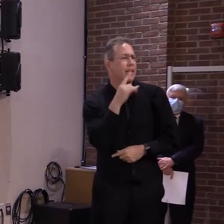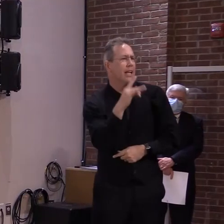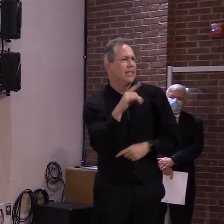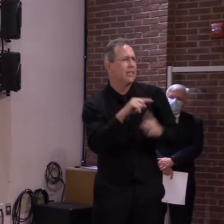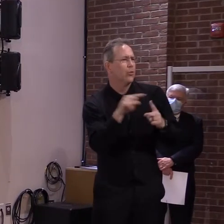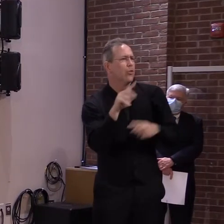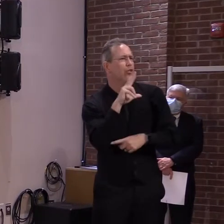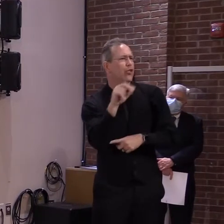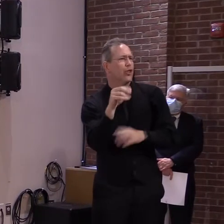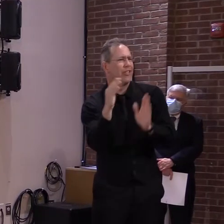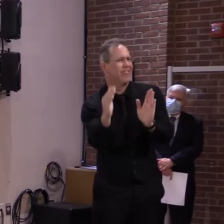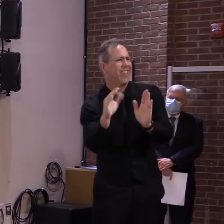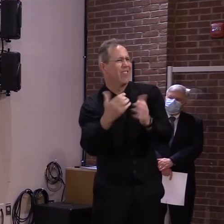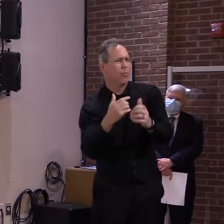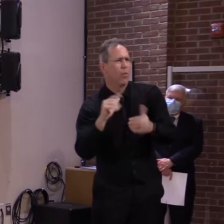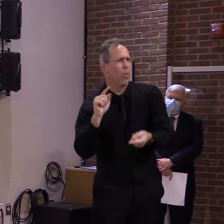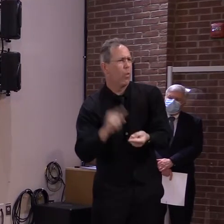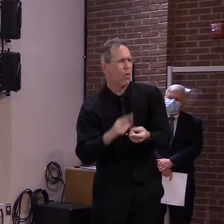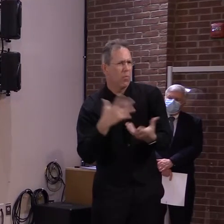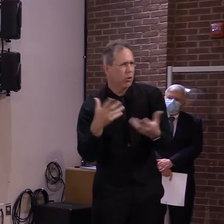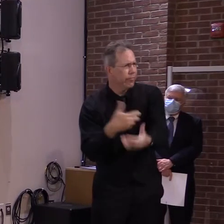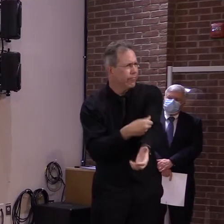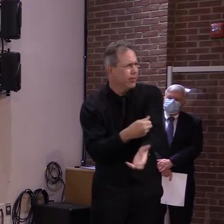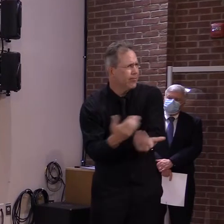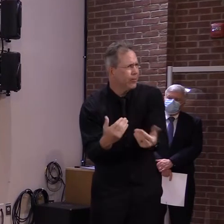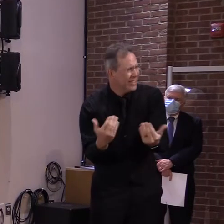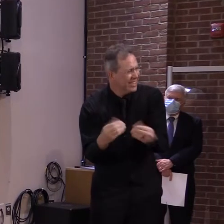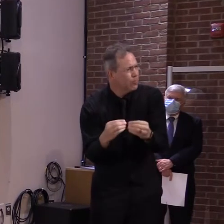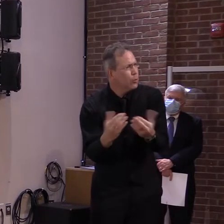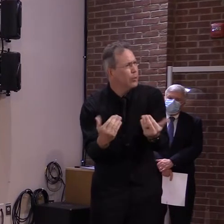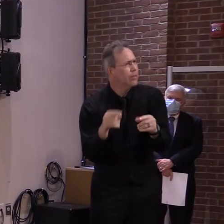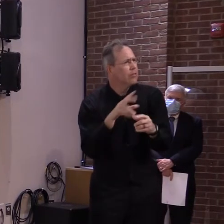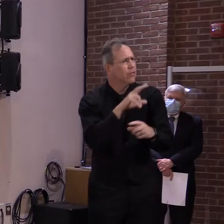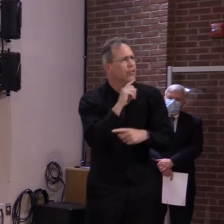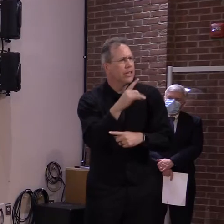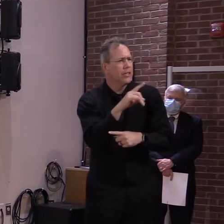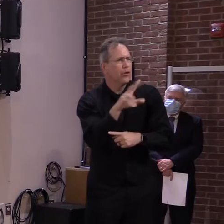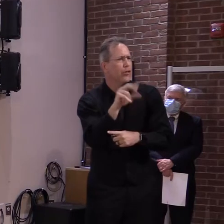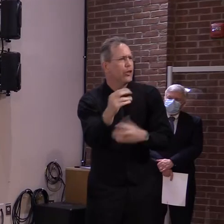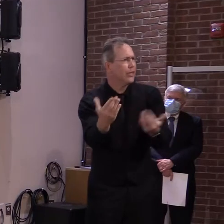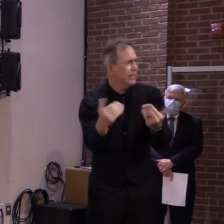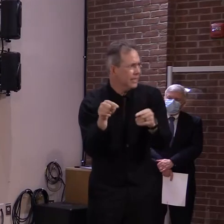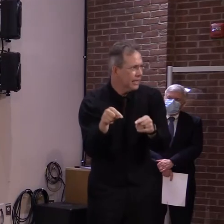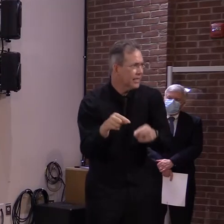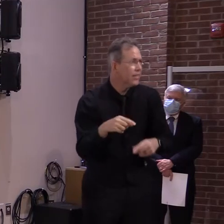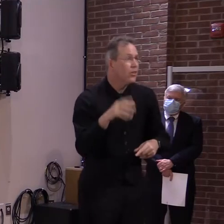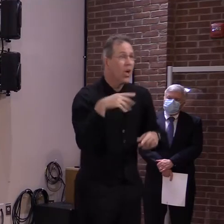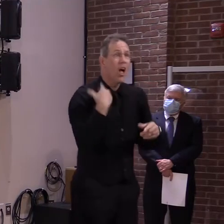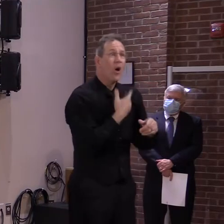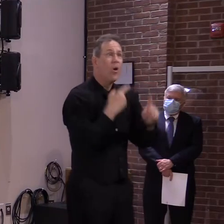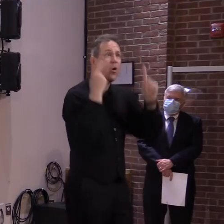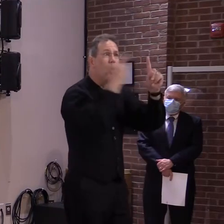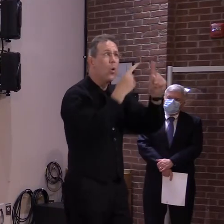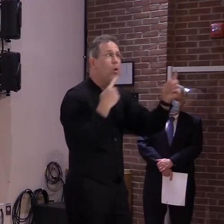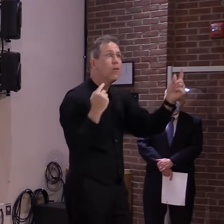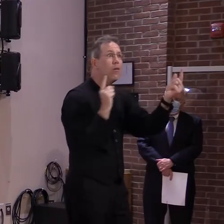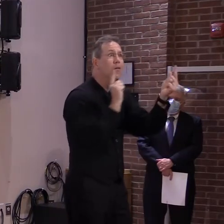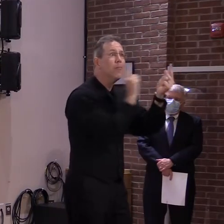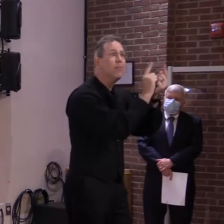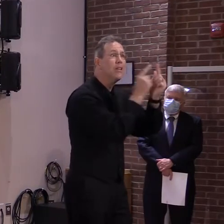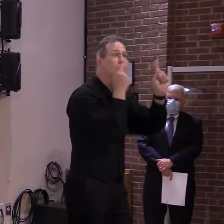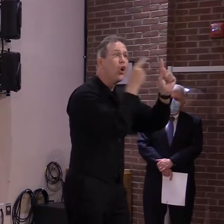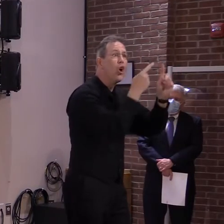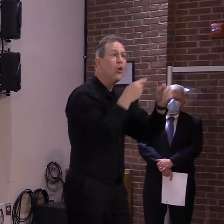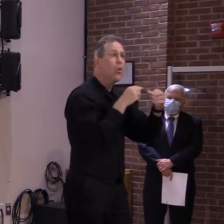to hit our vaccination targets for reopening, but we really need those 18 to 30 to sign up to make sure we